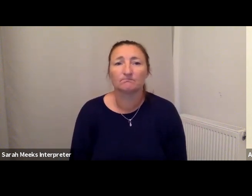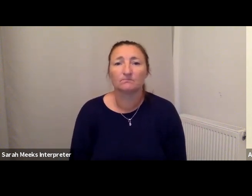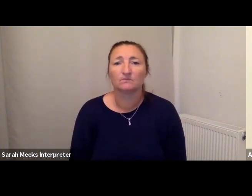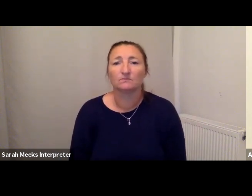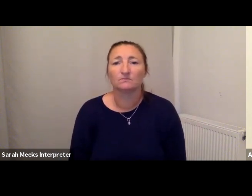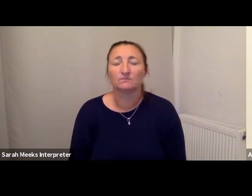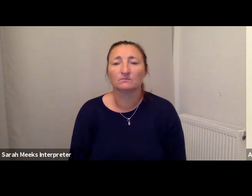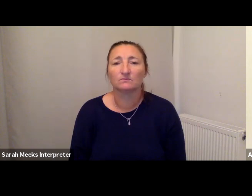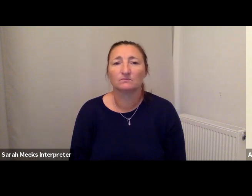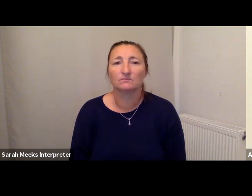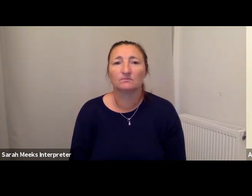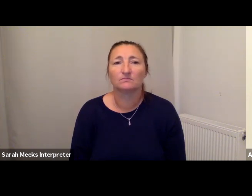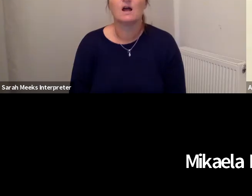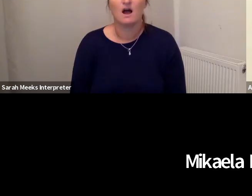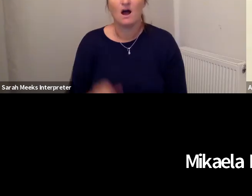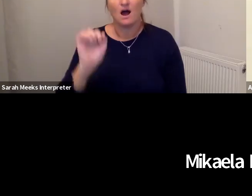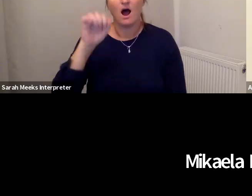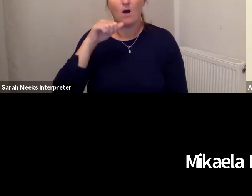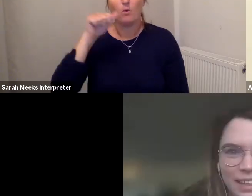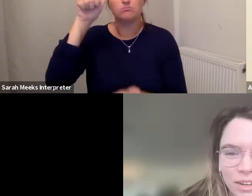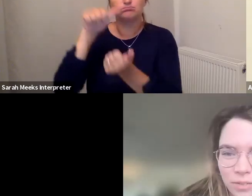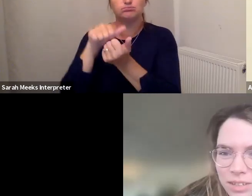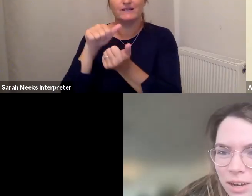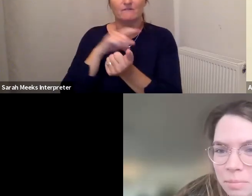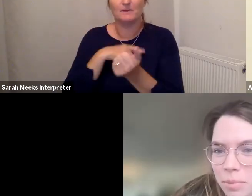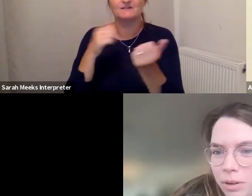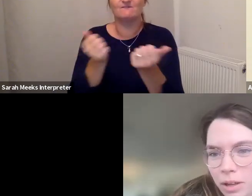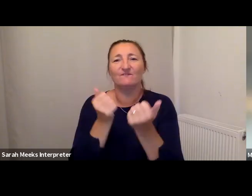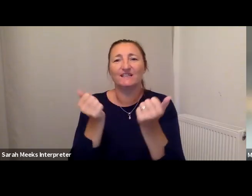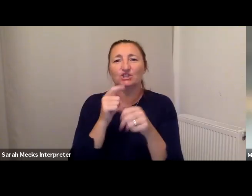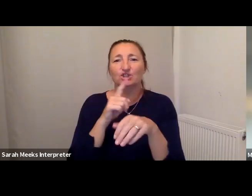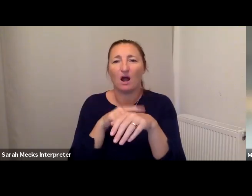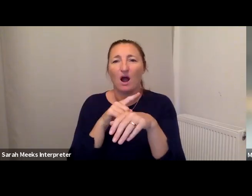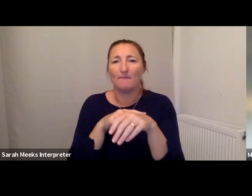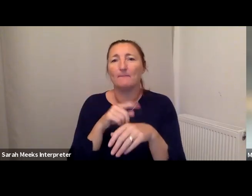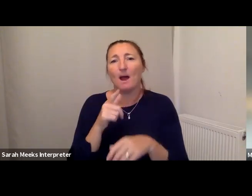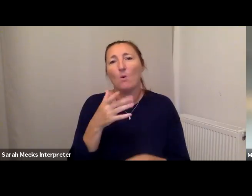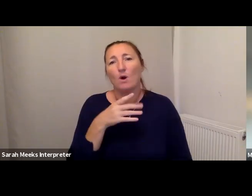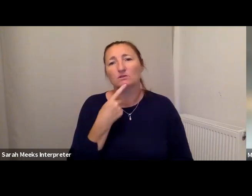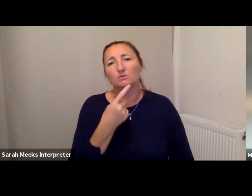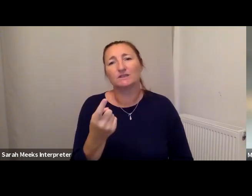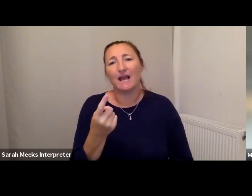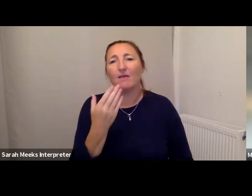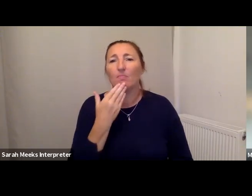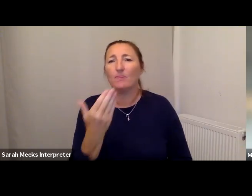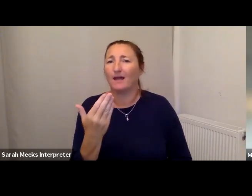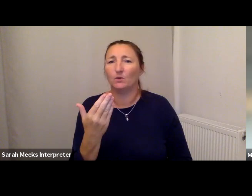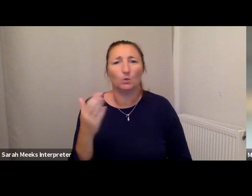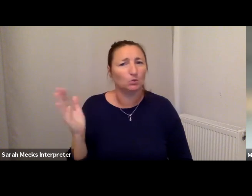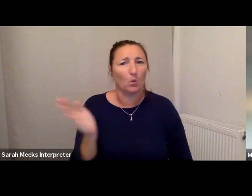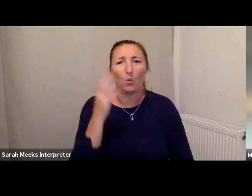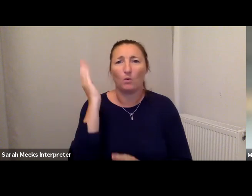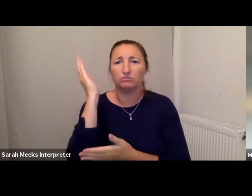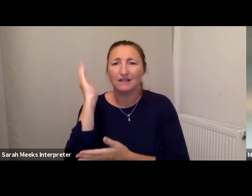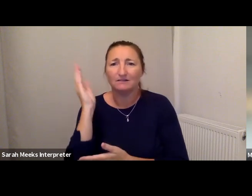Sure, I'll make it very brief as we are at the end of our time, but I think we just wanted to say thank you so much to